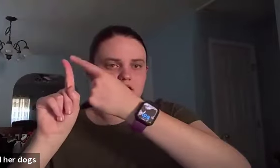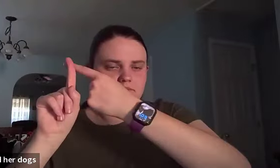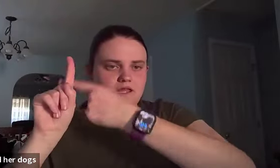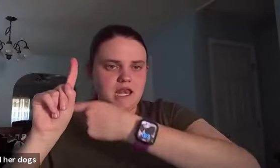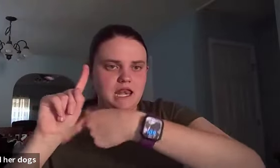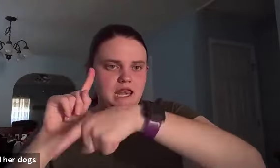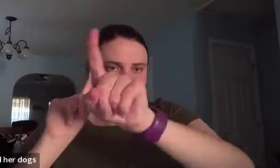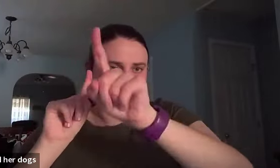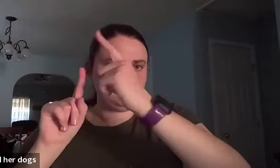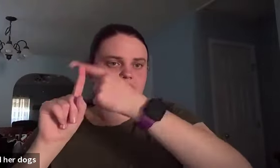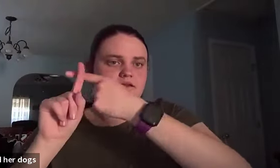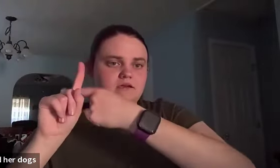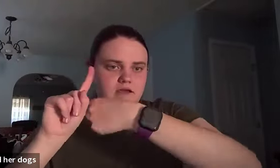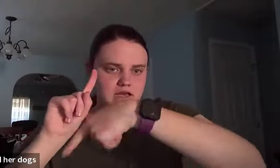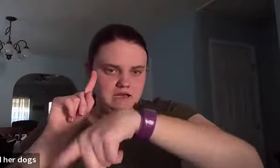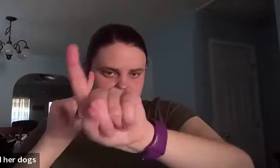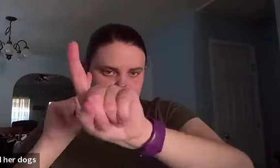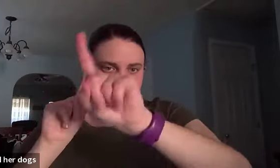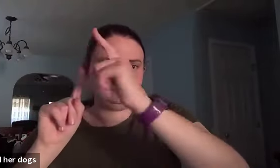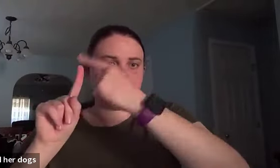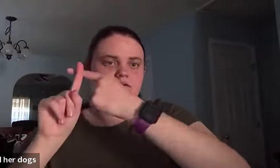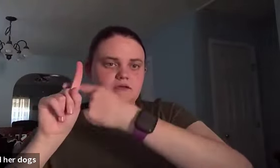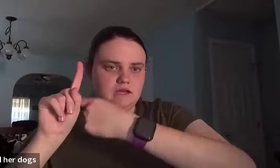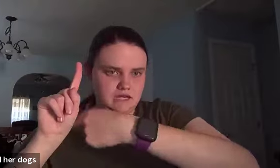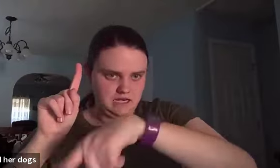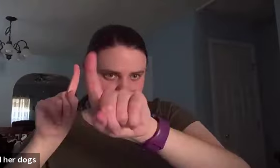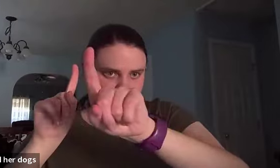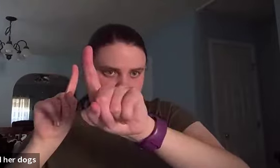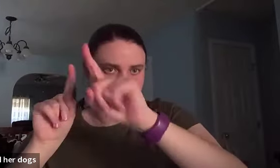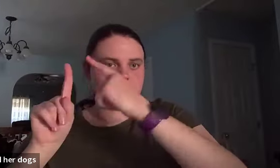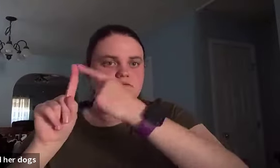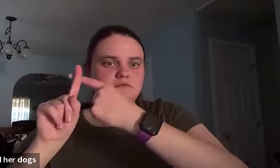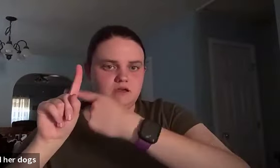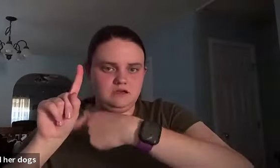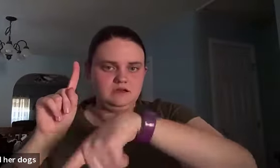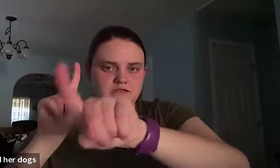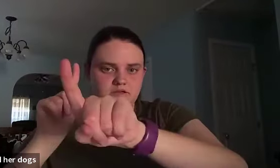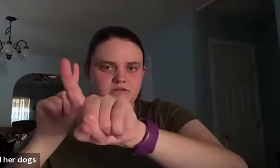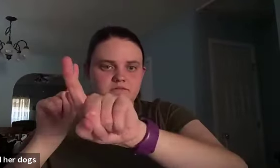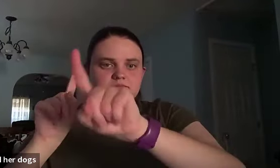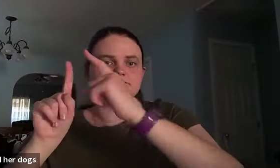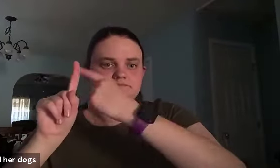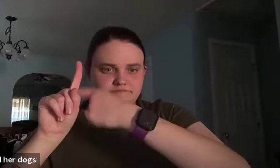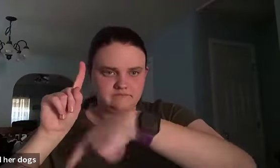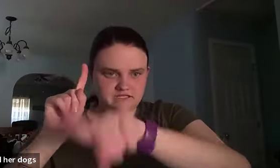and up. Next month, next month, next month. Okay, next month, next